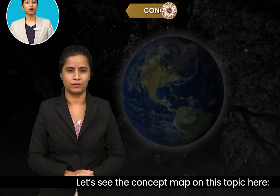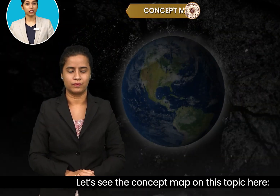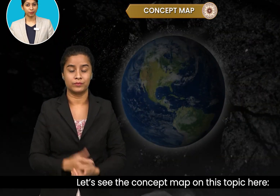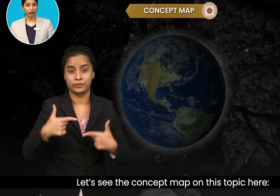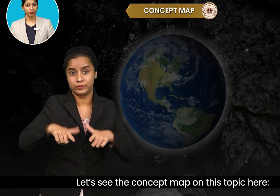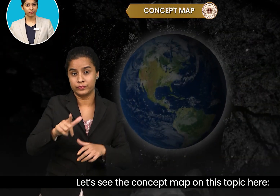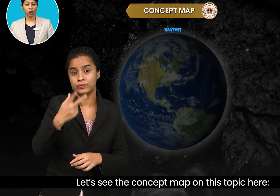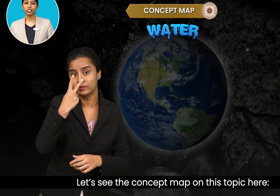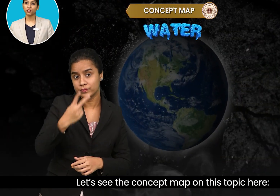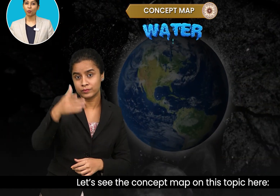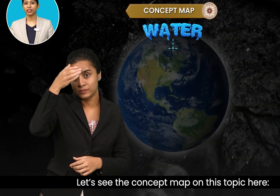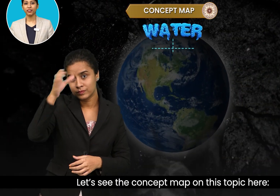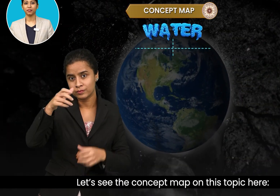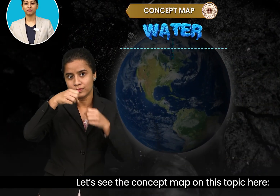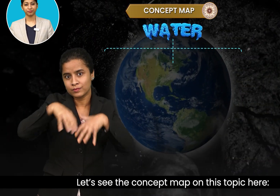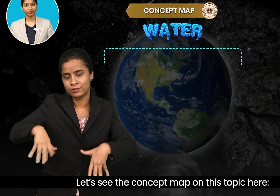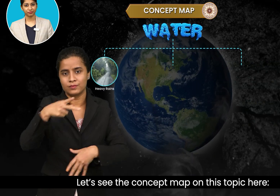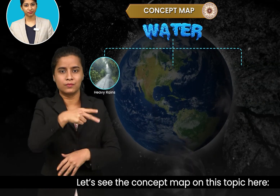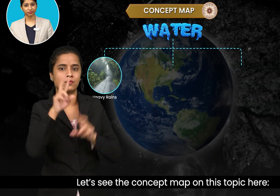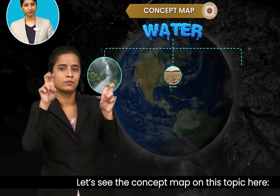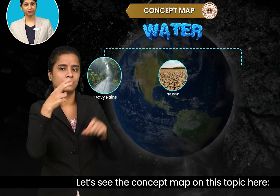Let's see the concept map on this topic here.